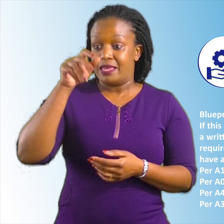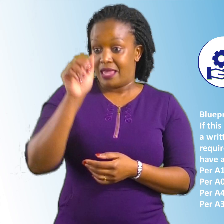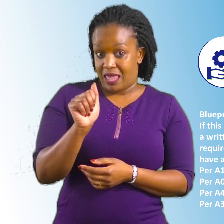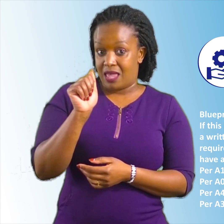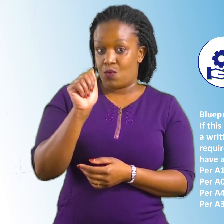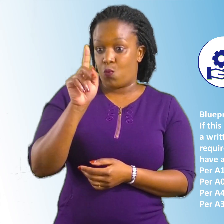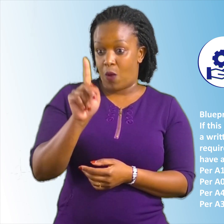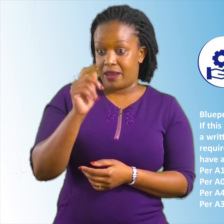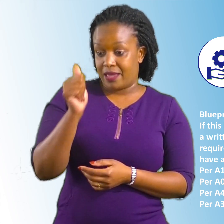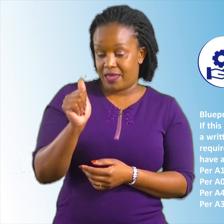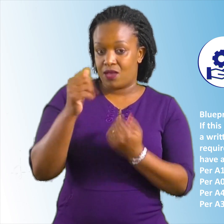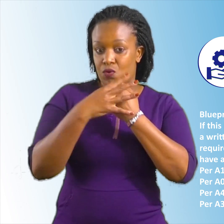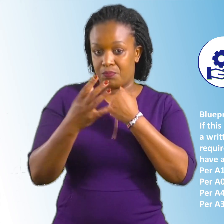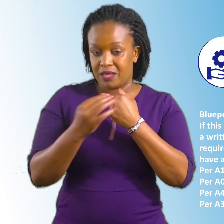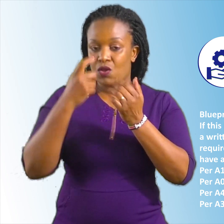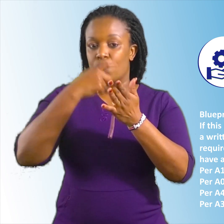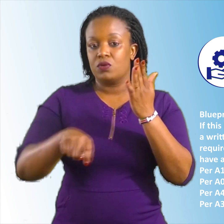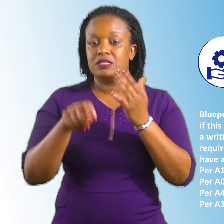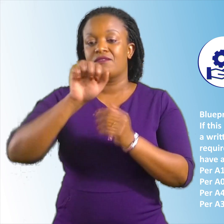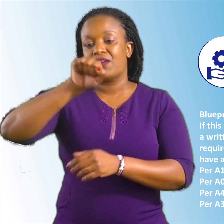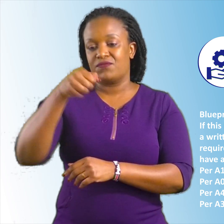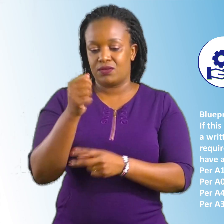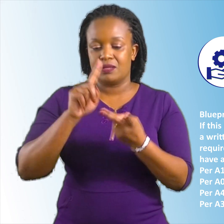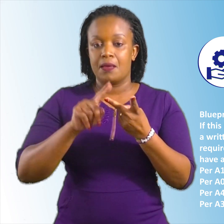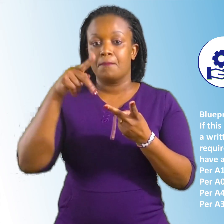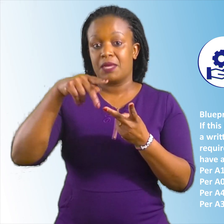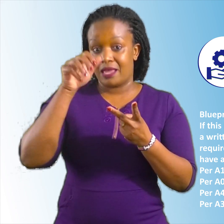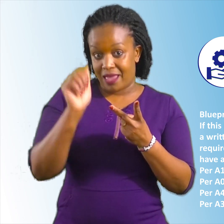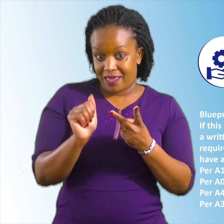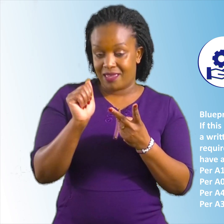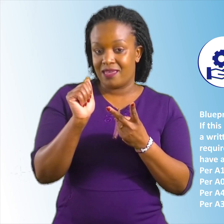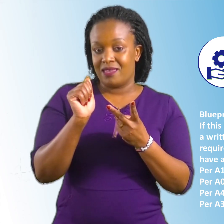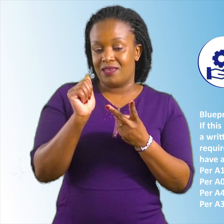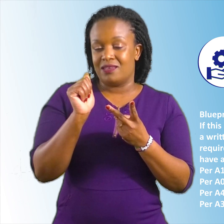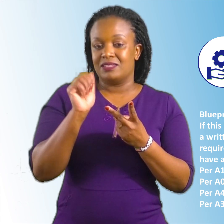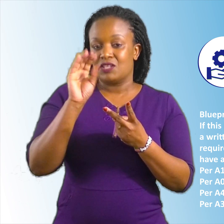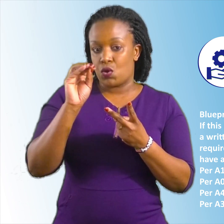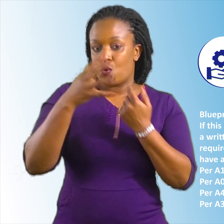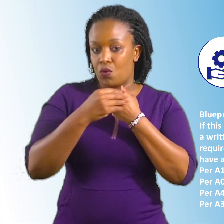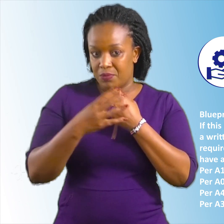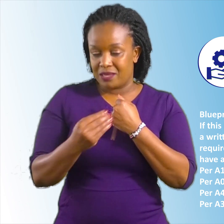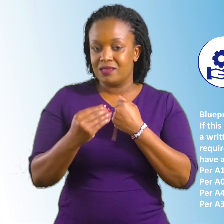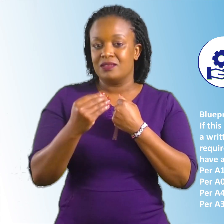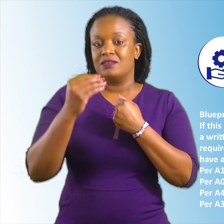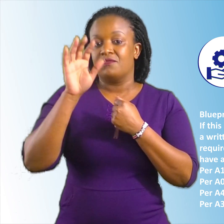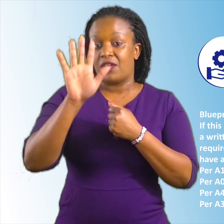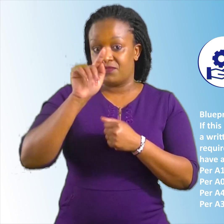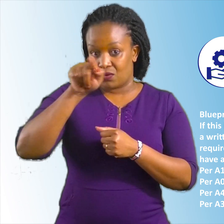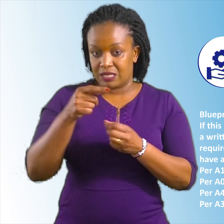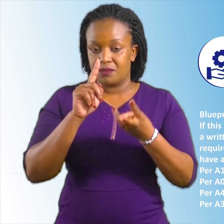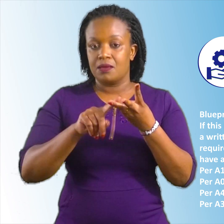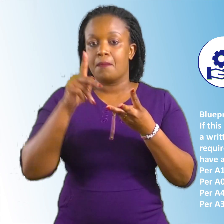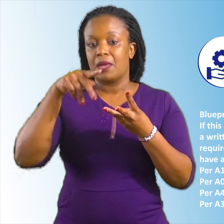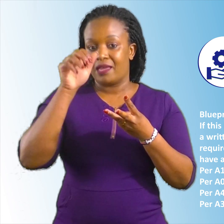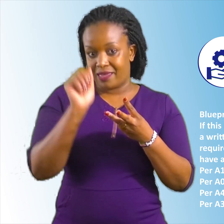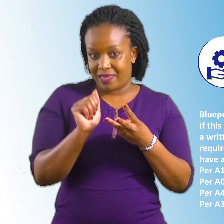A1 copy, charges are 5,000. Per A0 copy, charges are 5,000. Per